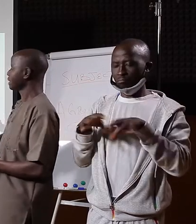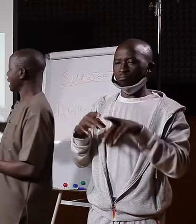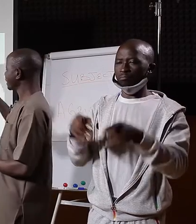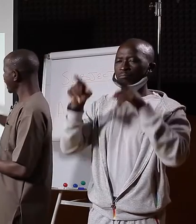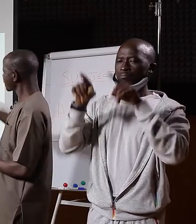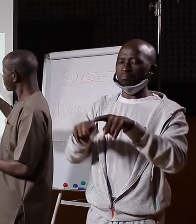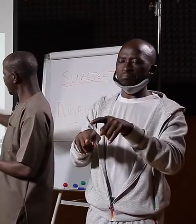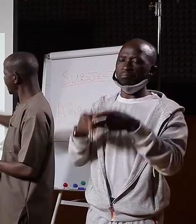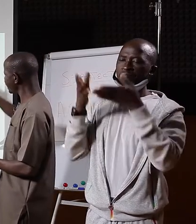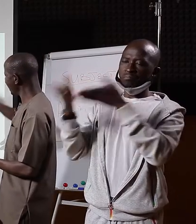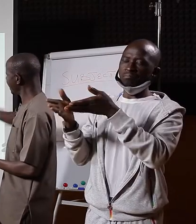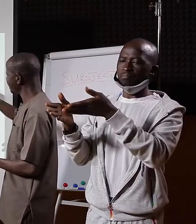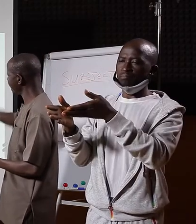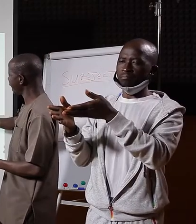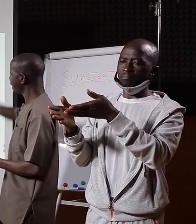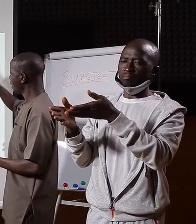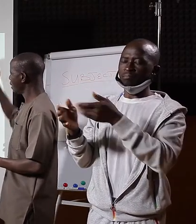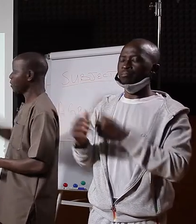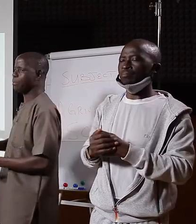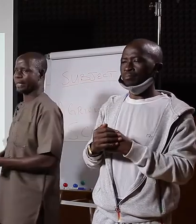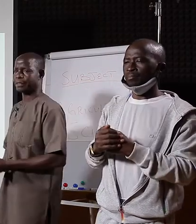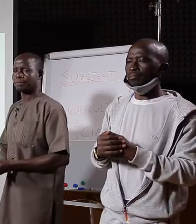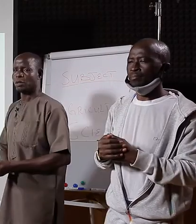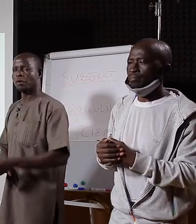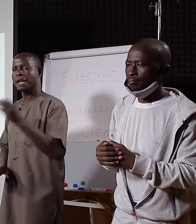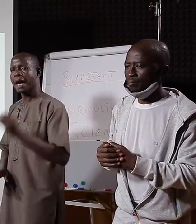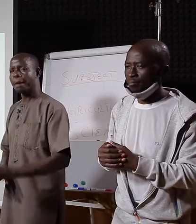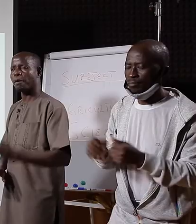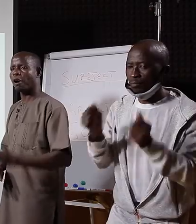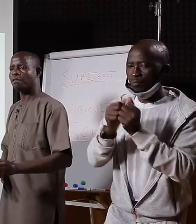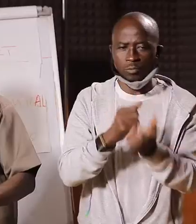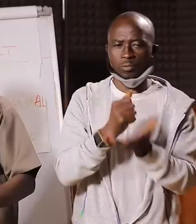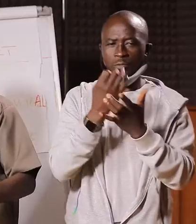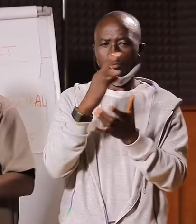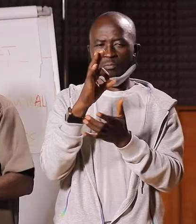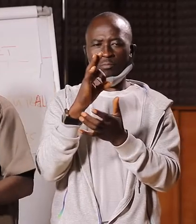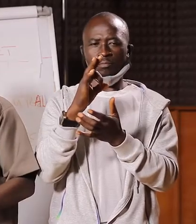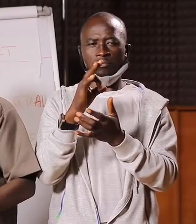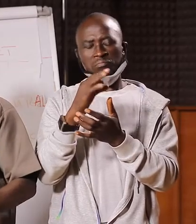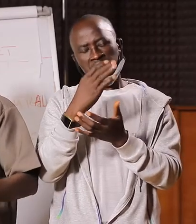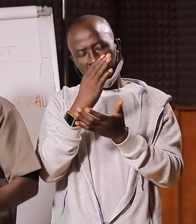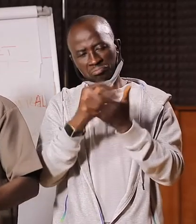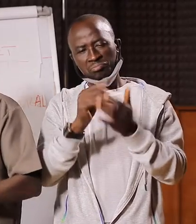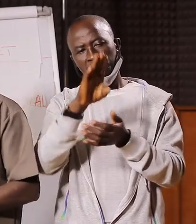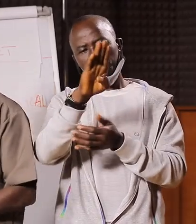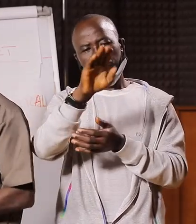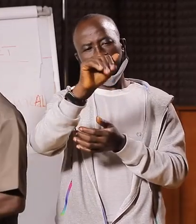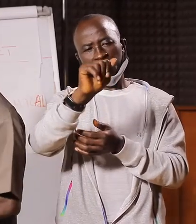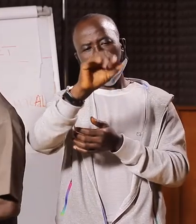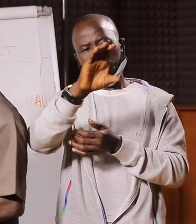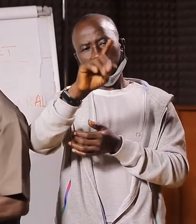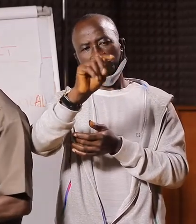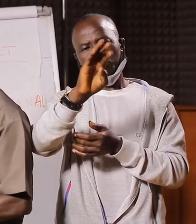activities that takes place in the rumen with the help of bacteria and